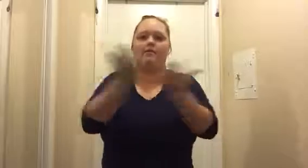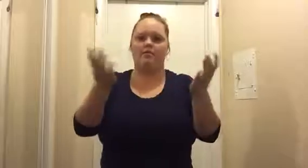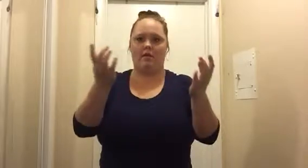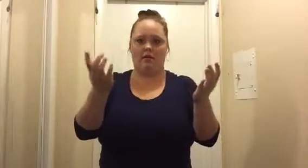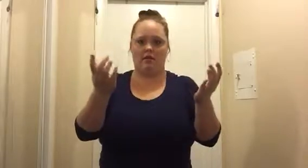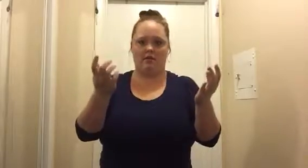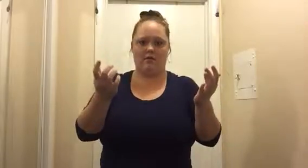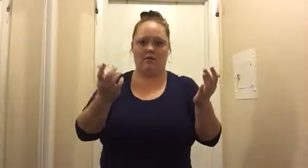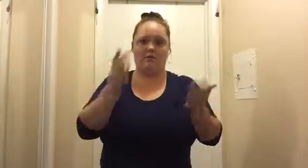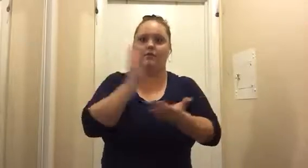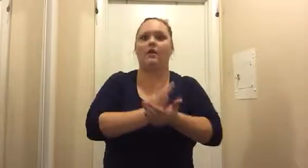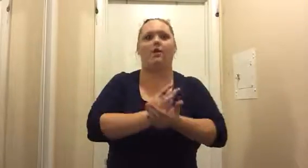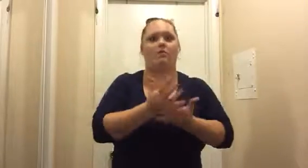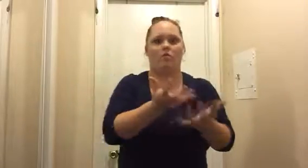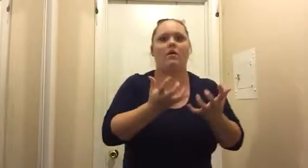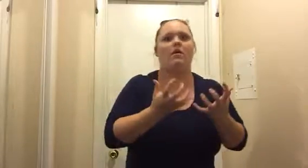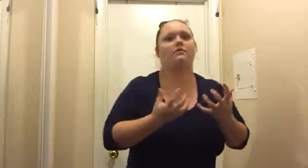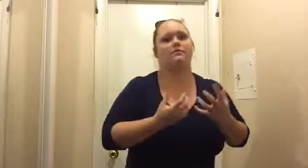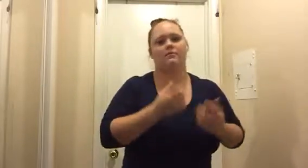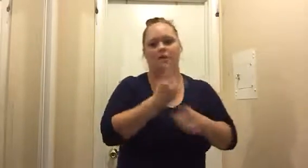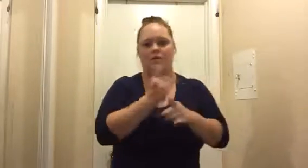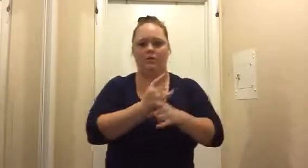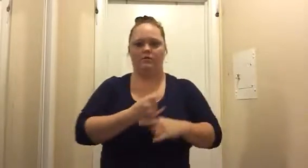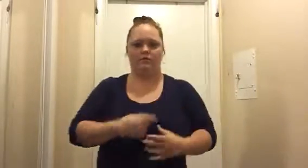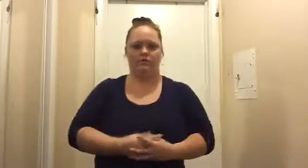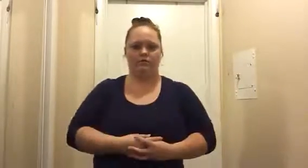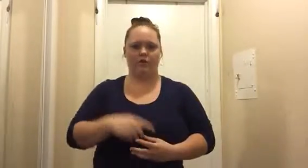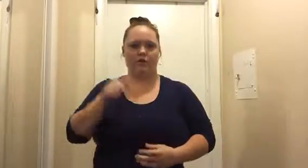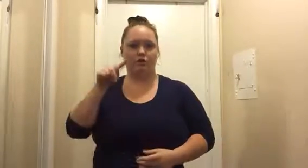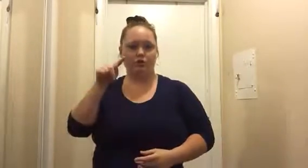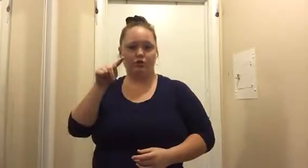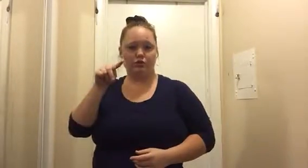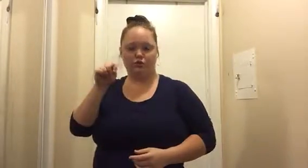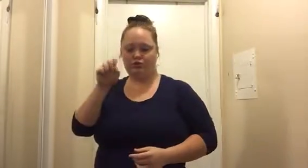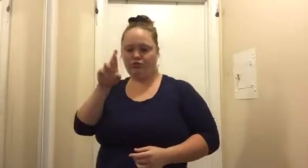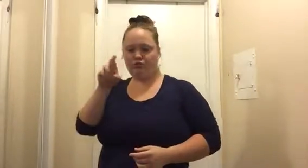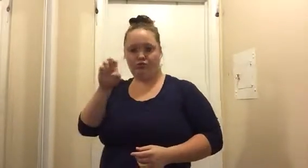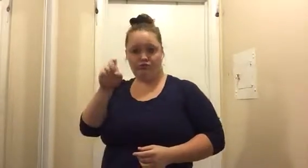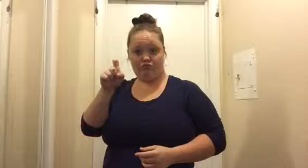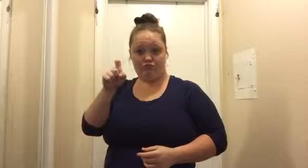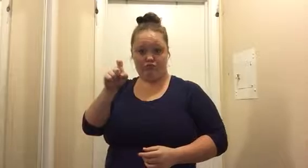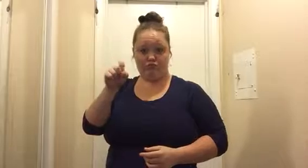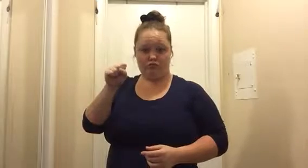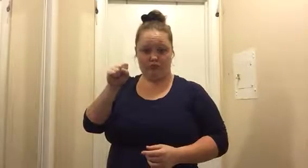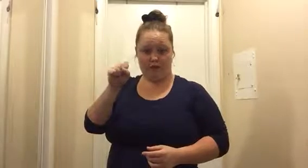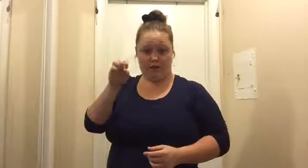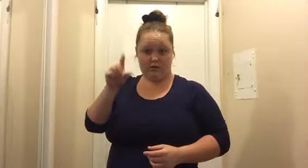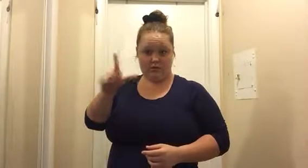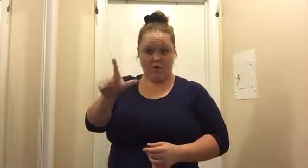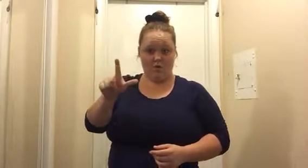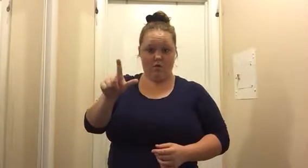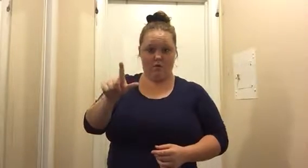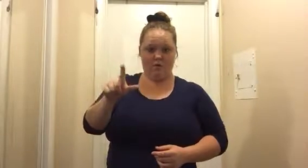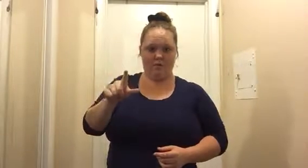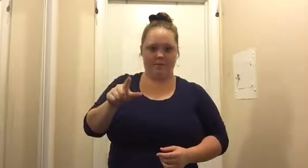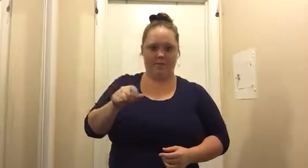it is naltrexone, an FDA-approved, non-addictive, safe medication that's been used to treat AUD